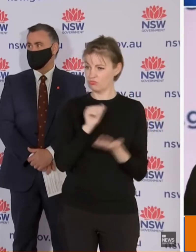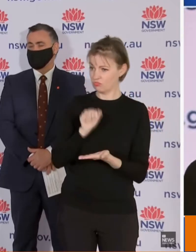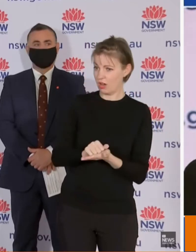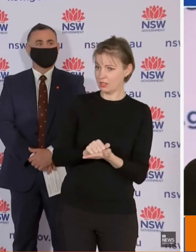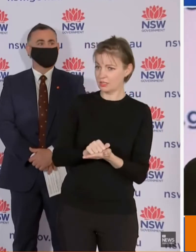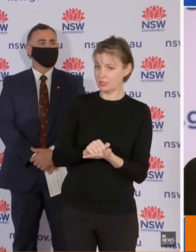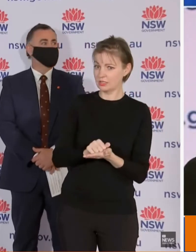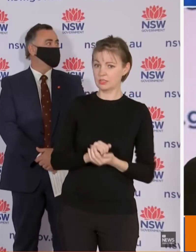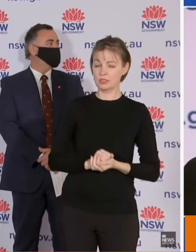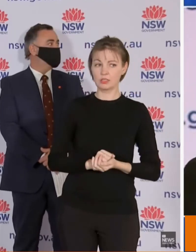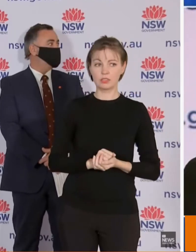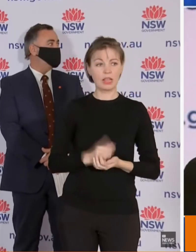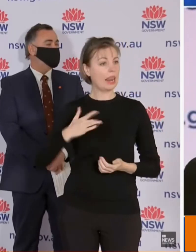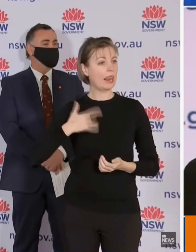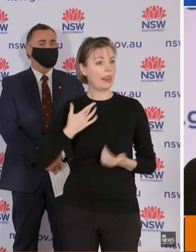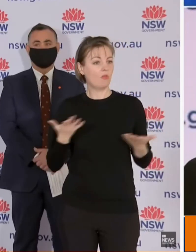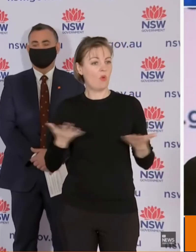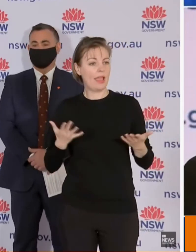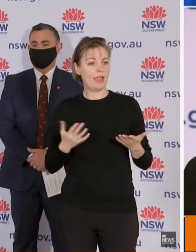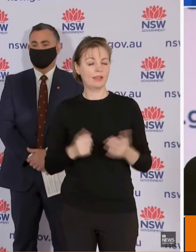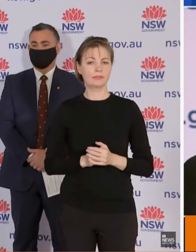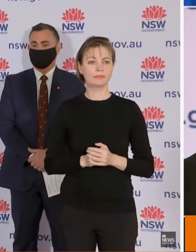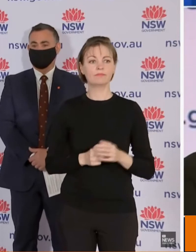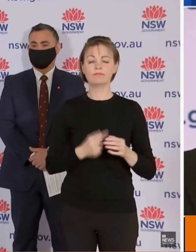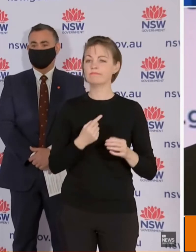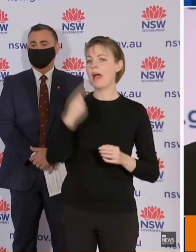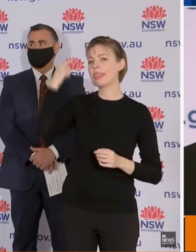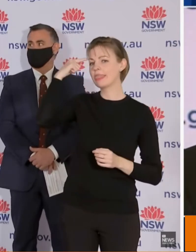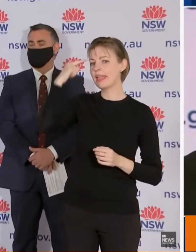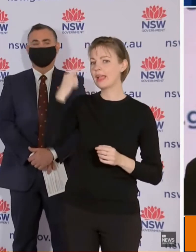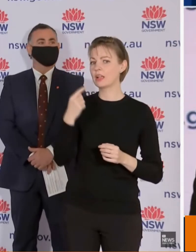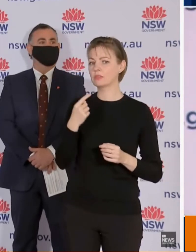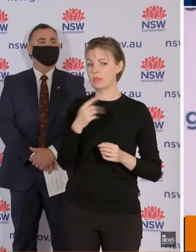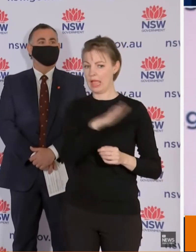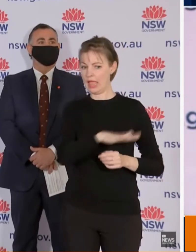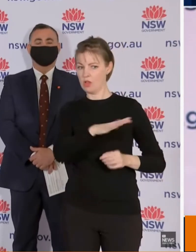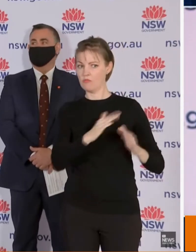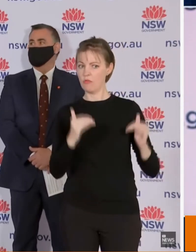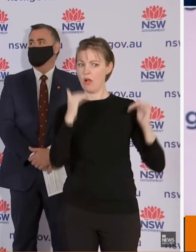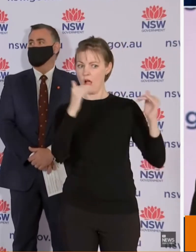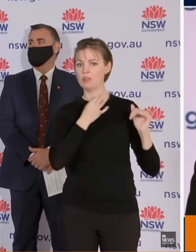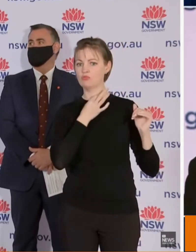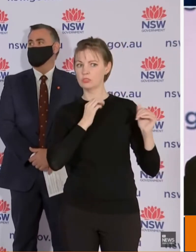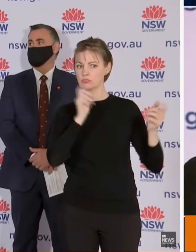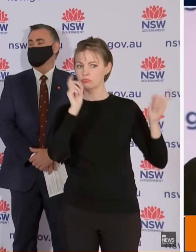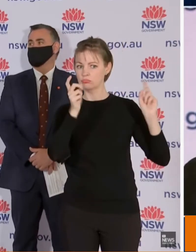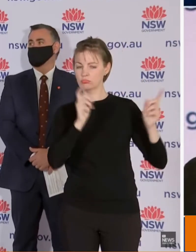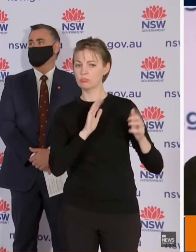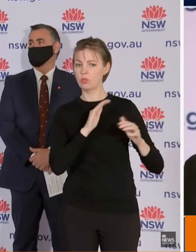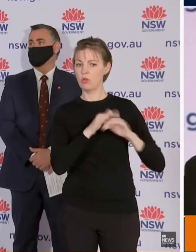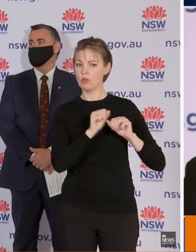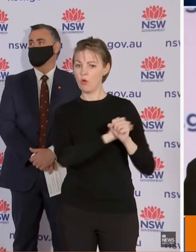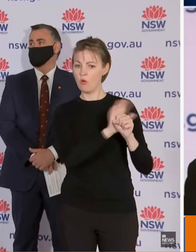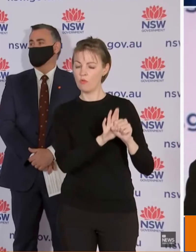I think you're in a hotspot. I don't know. I've got the brochure right here. Yeah, look, Clinton, what I'll say is this,